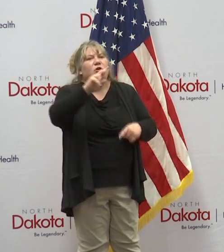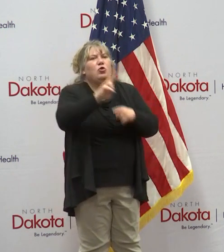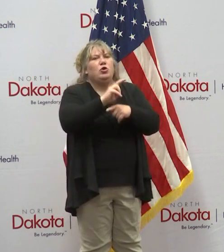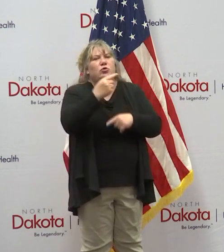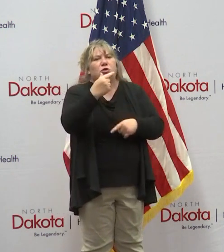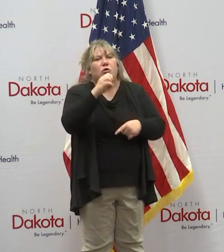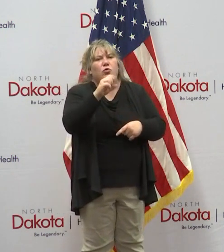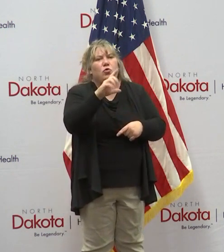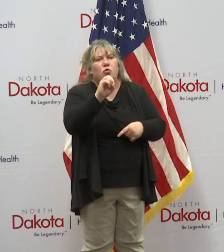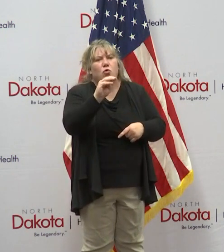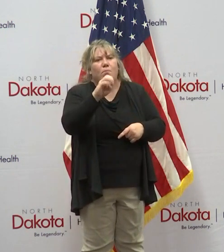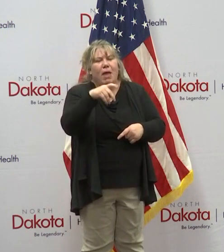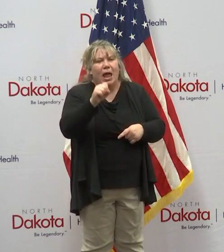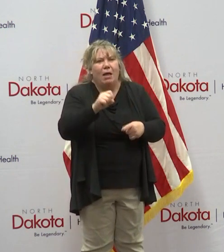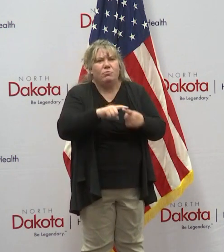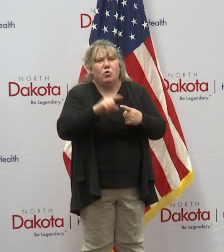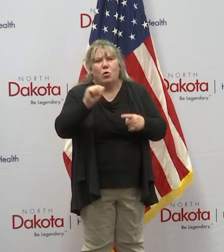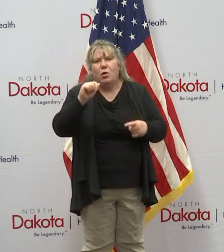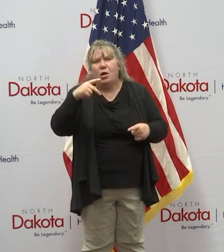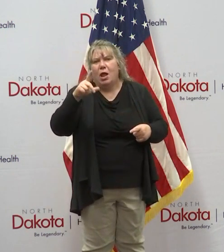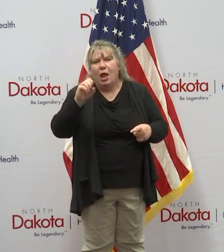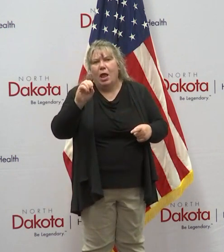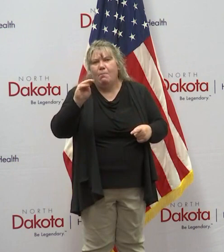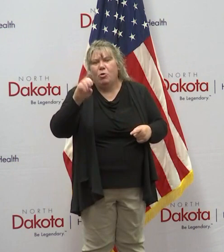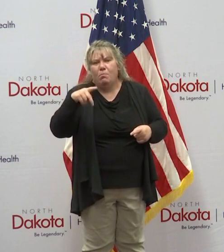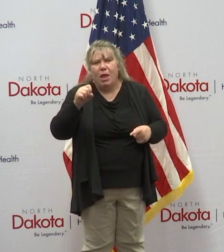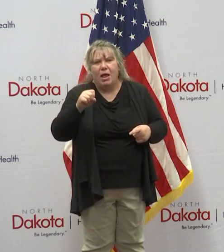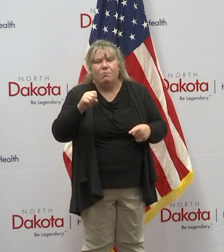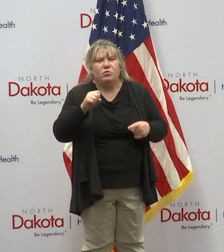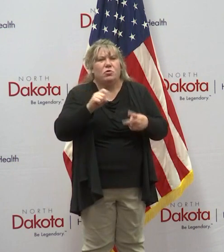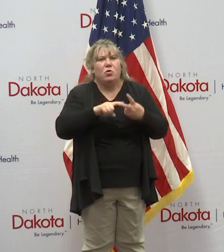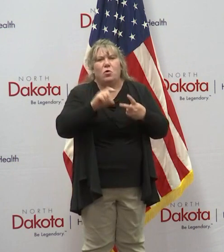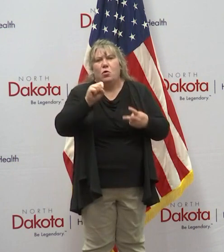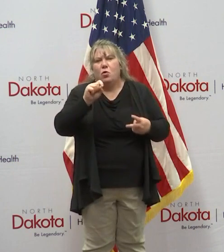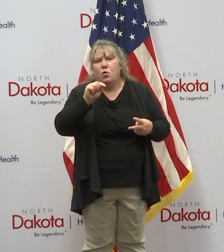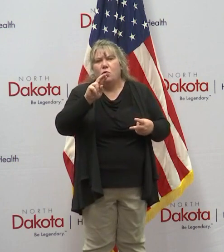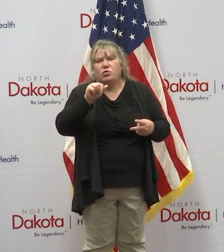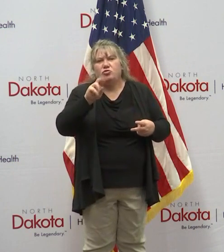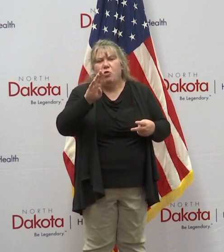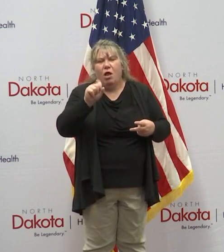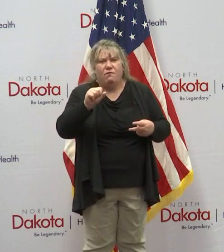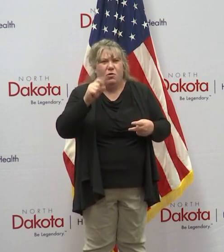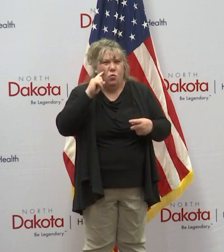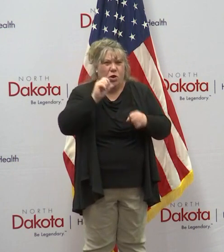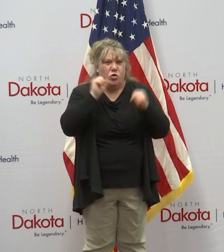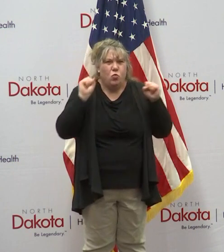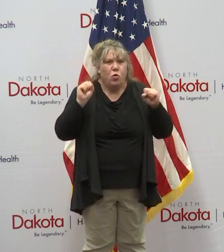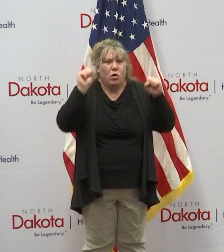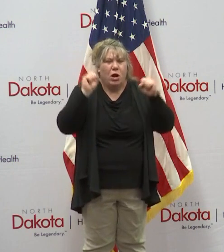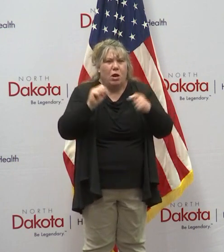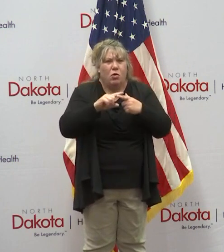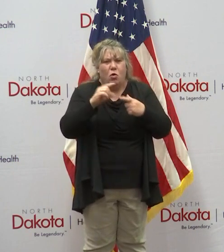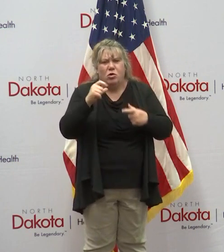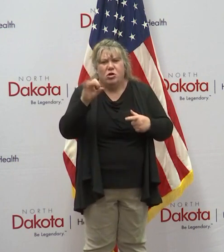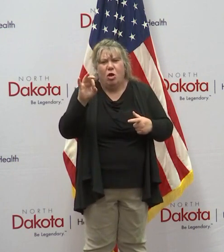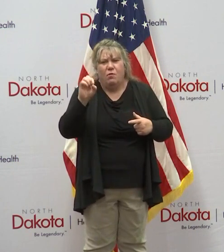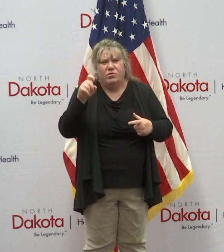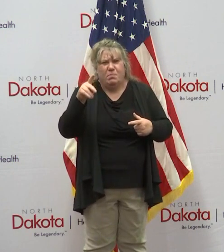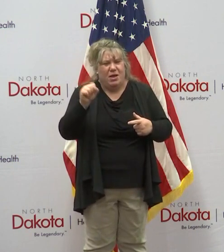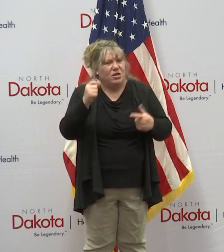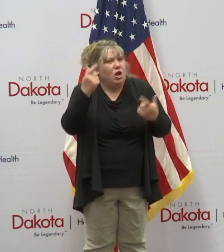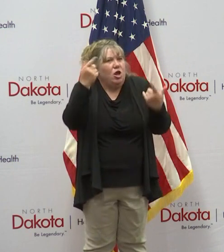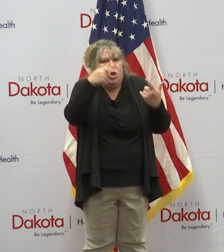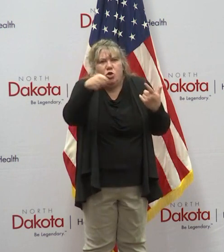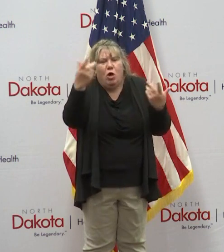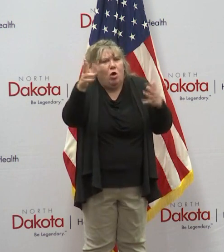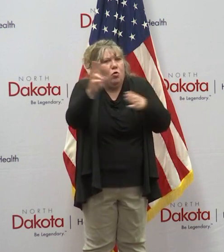Google Maps or Apple Maps or Strava when you do your workouts, or GolfSpot when you're golfing, you're using the location